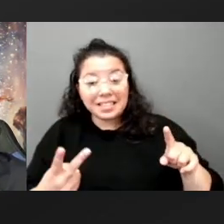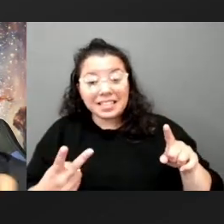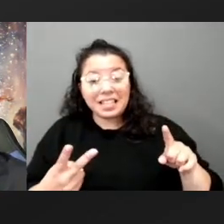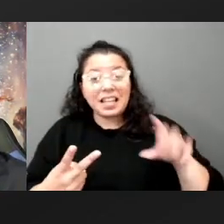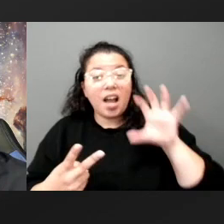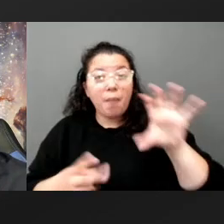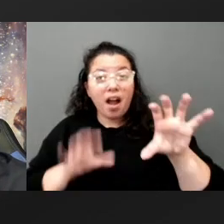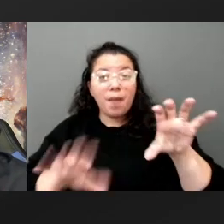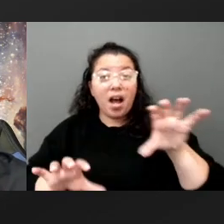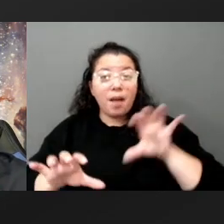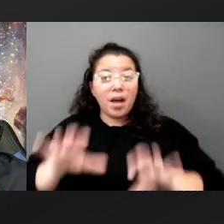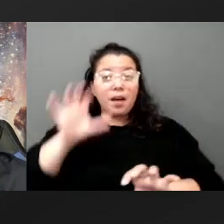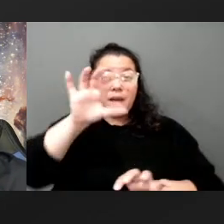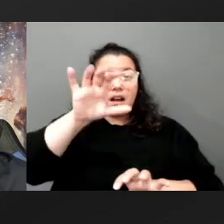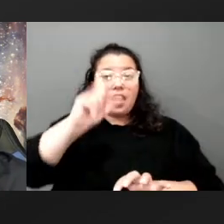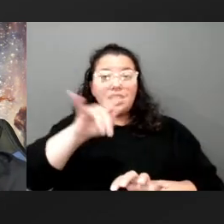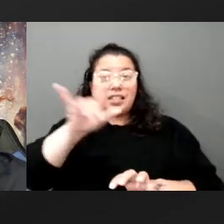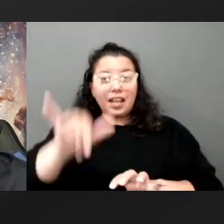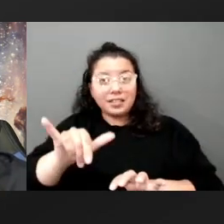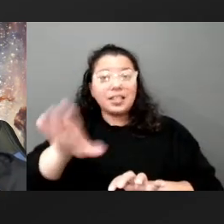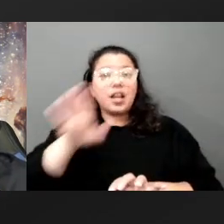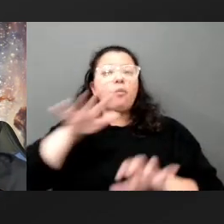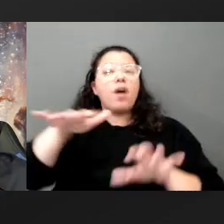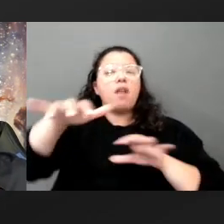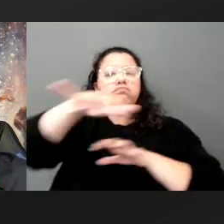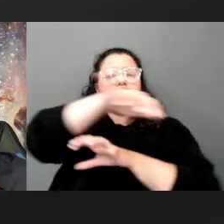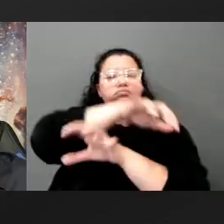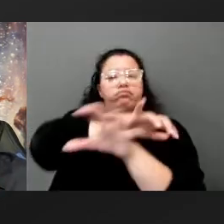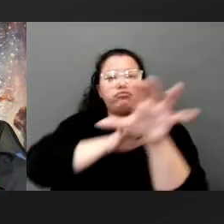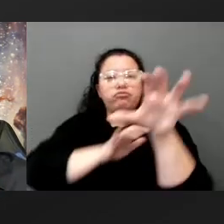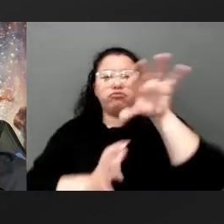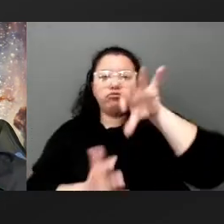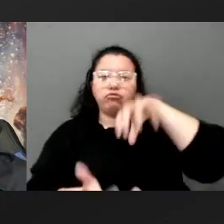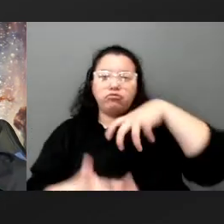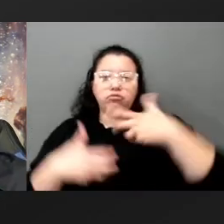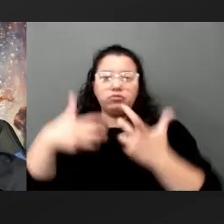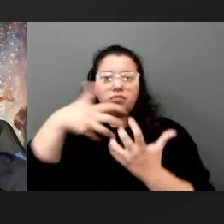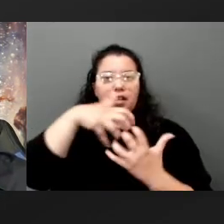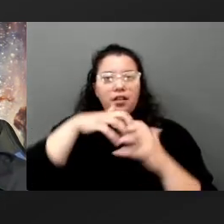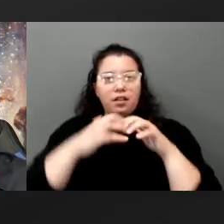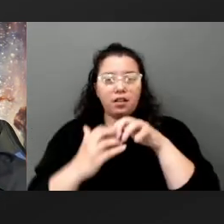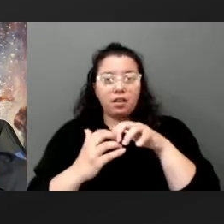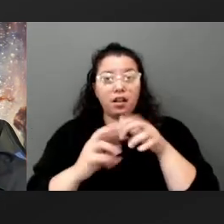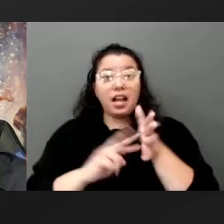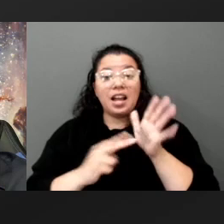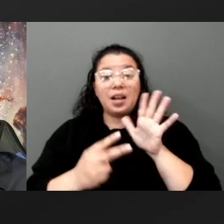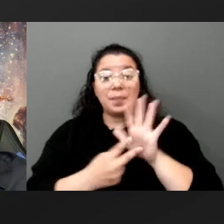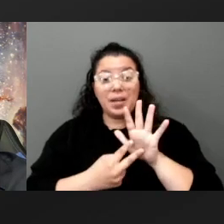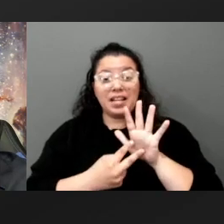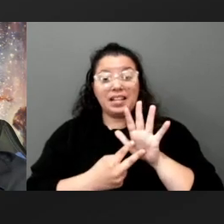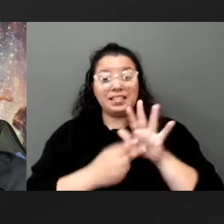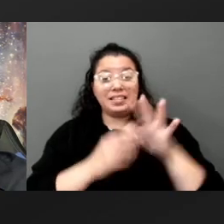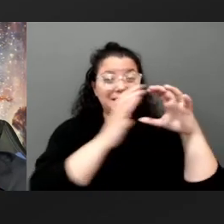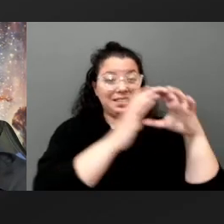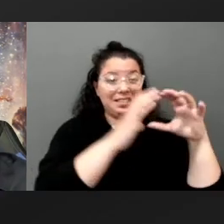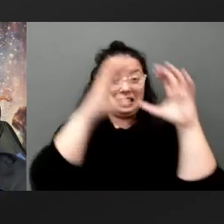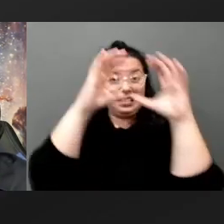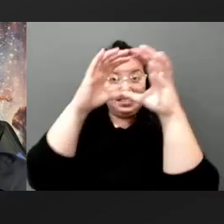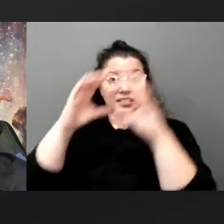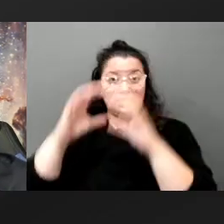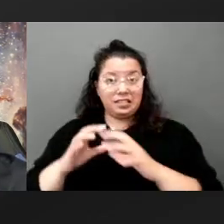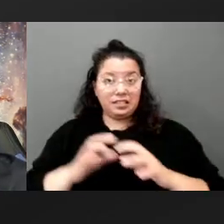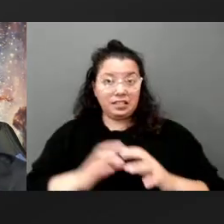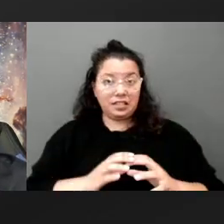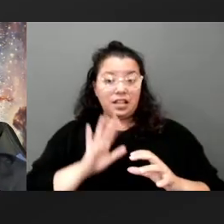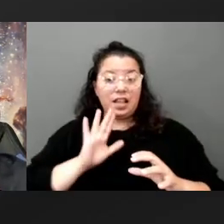all interacting with one another very dynamically. So the gravity from these galaxies, they're all very near each other, except for